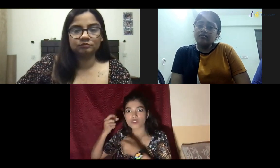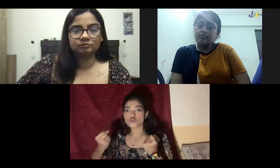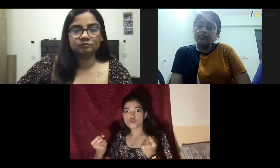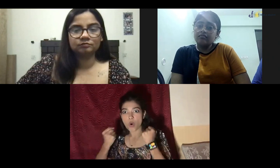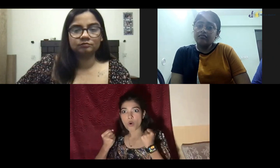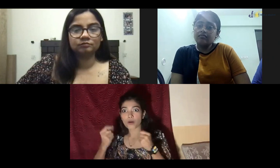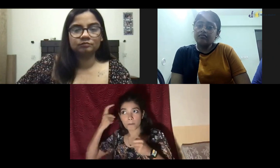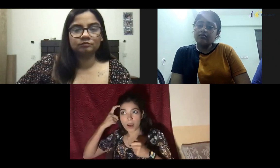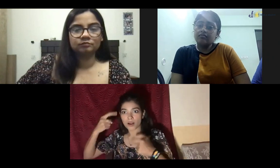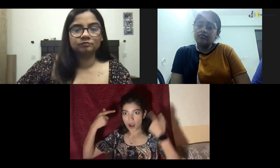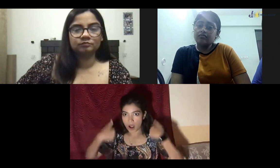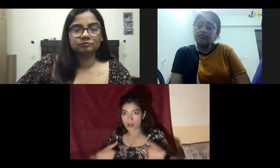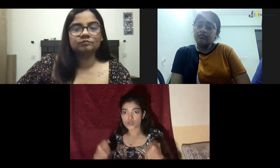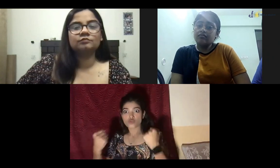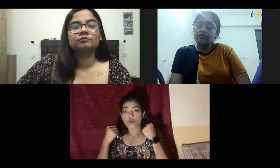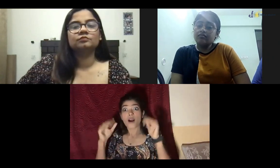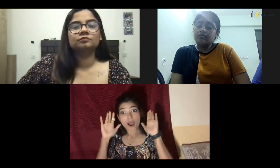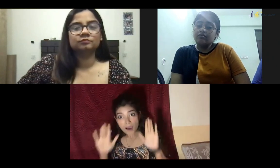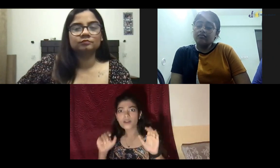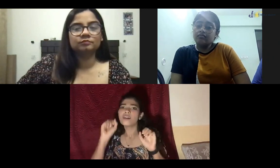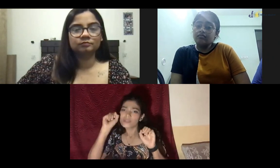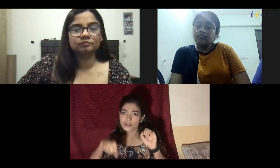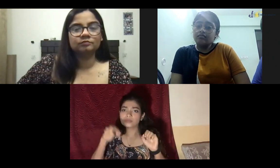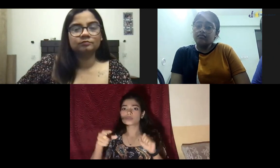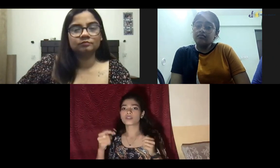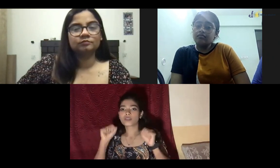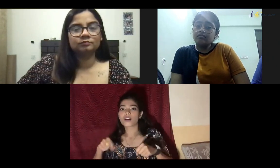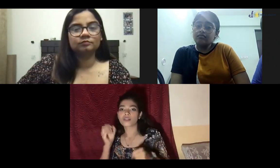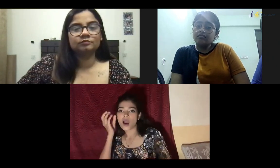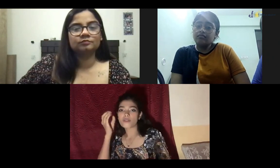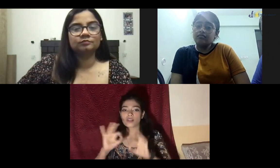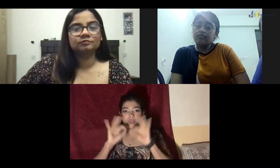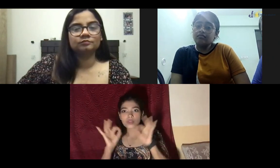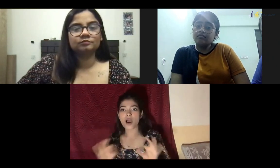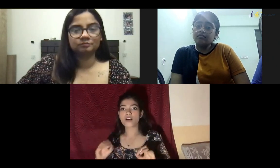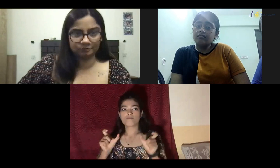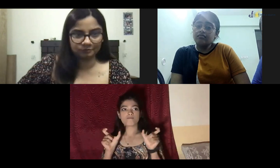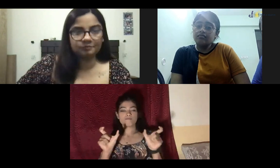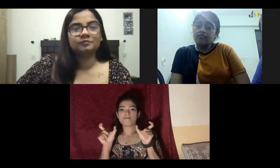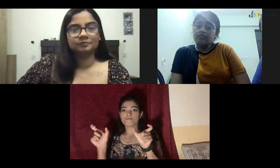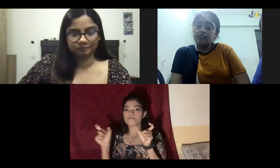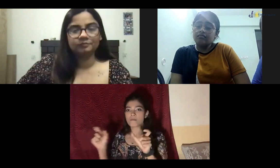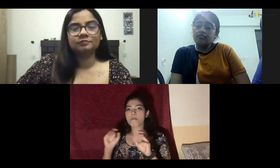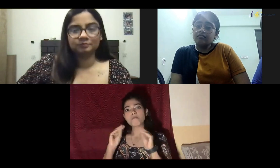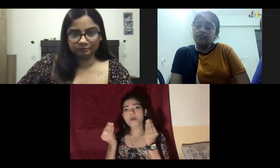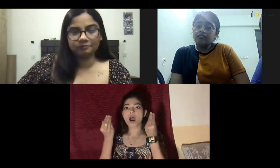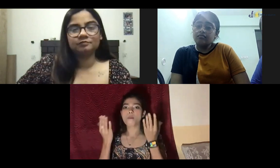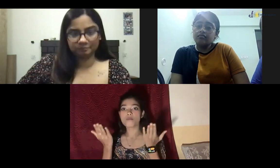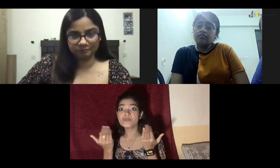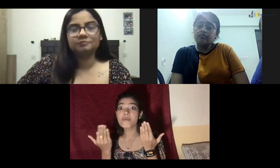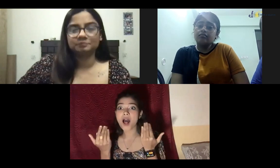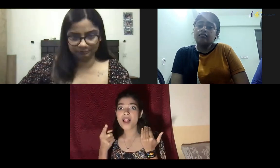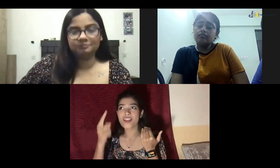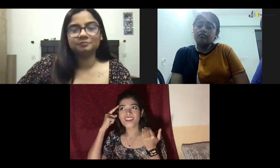We have to take the, parents are teaching us, so we have to understand. You have to be strong yourself. If you are aware, you are ready to the